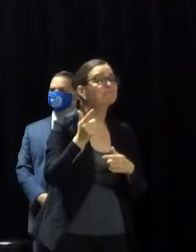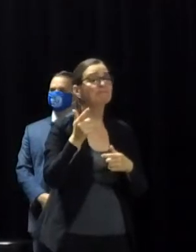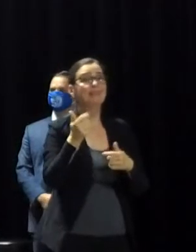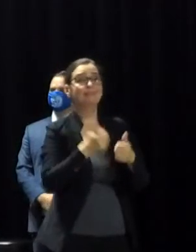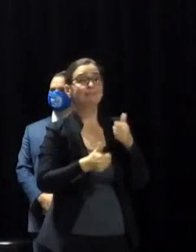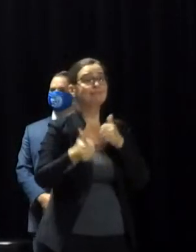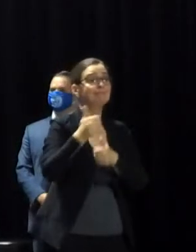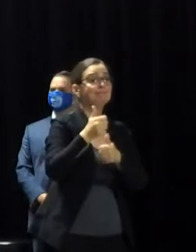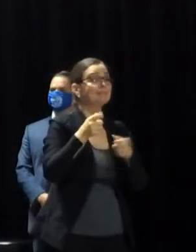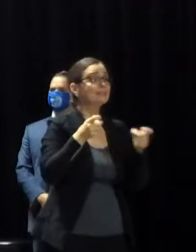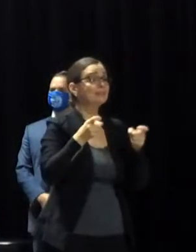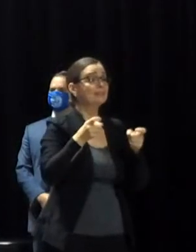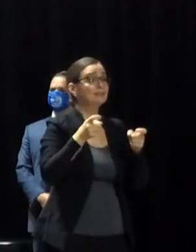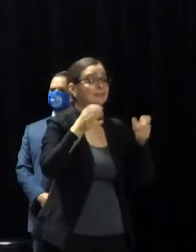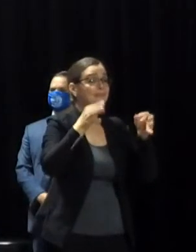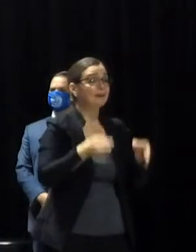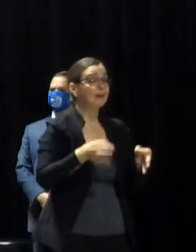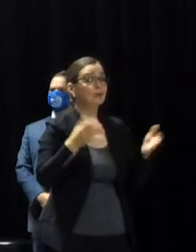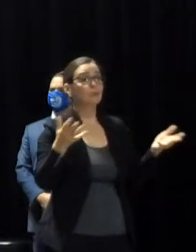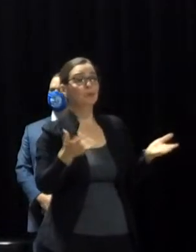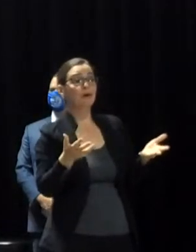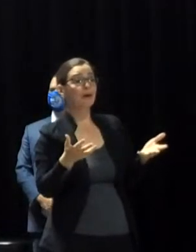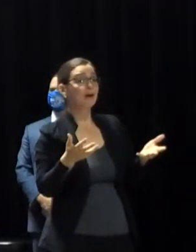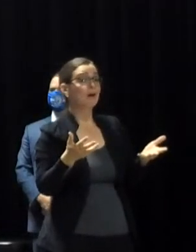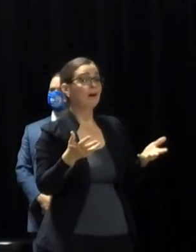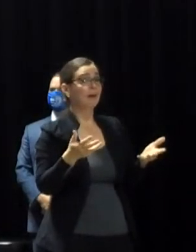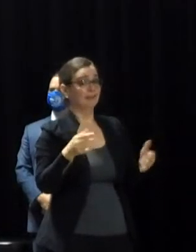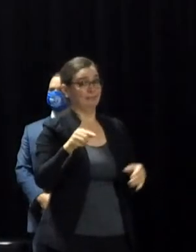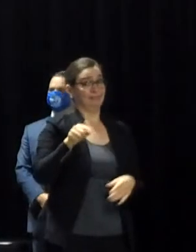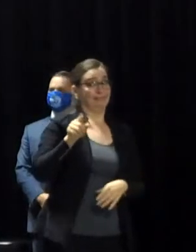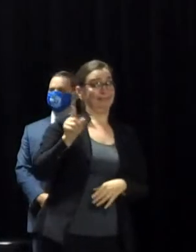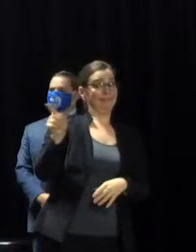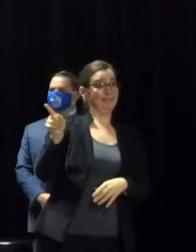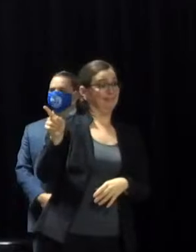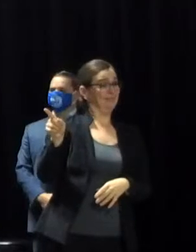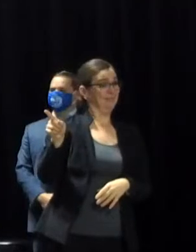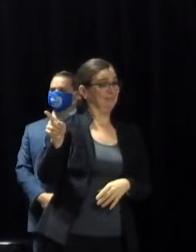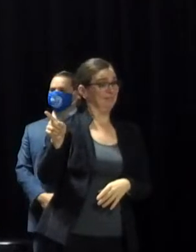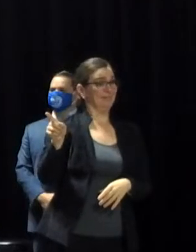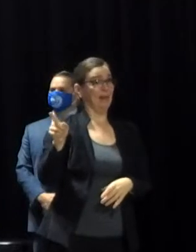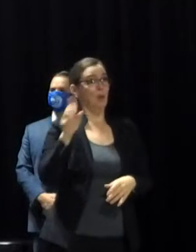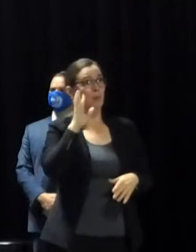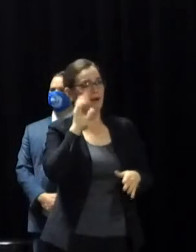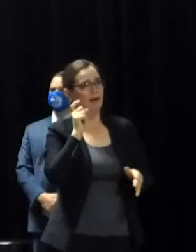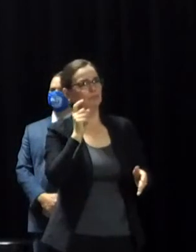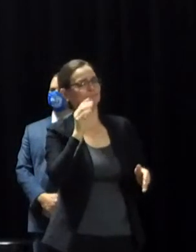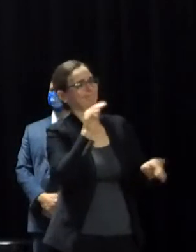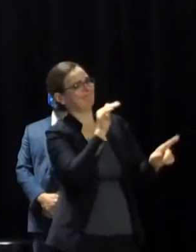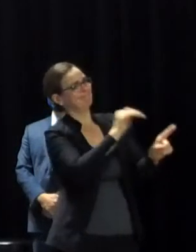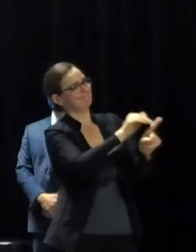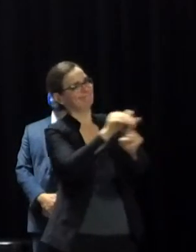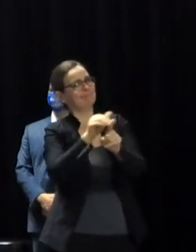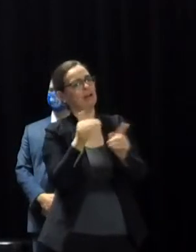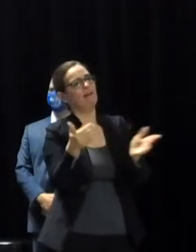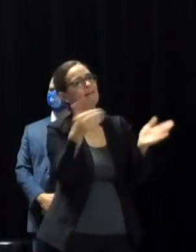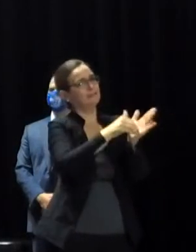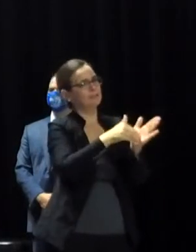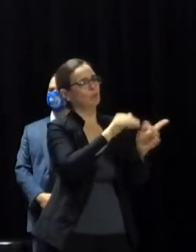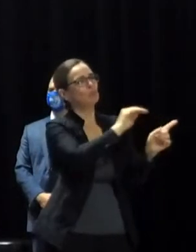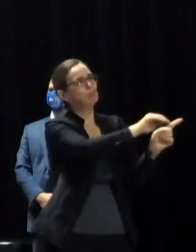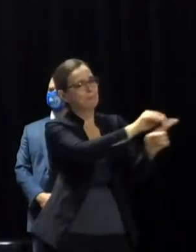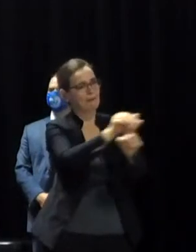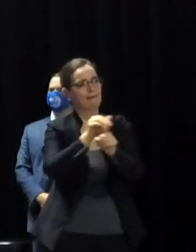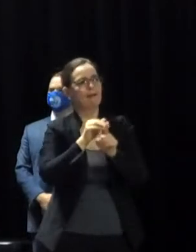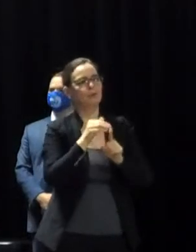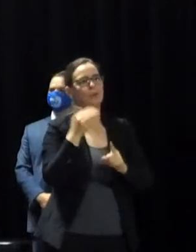remind again that this is truly, these are the cases has happened. We did not want to put any establishment